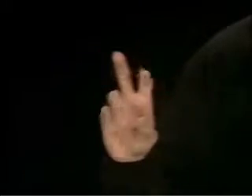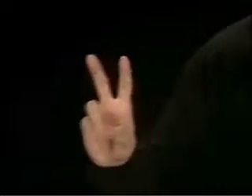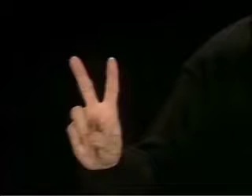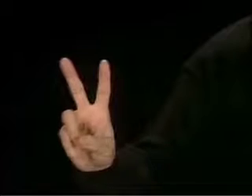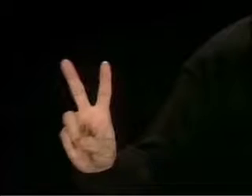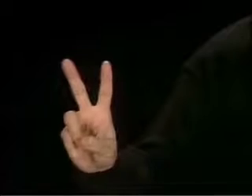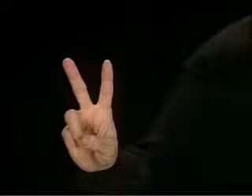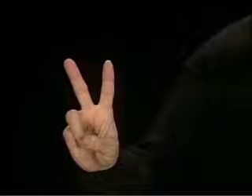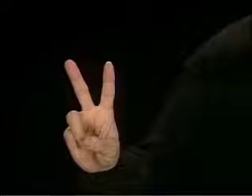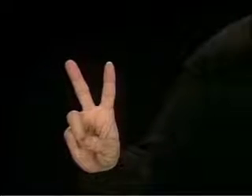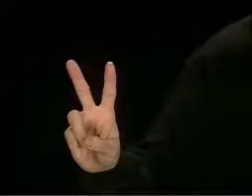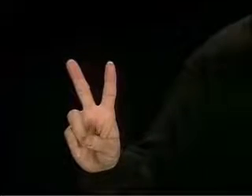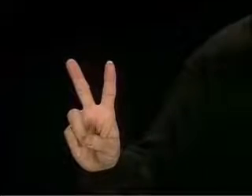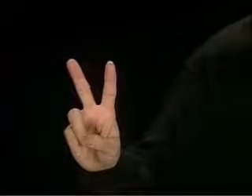92,